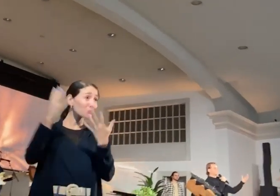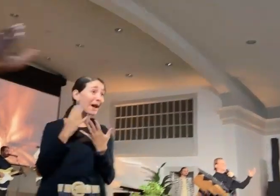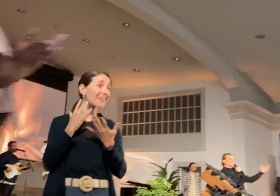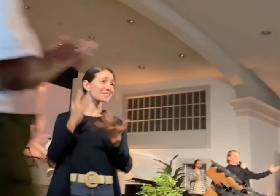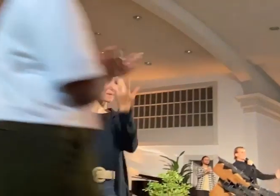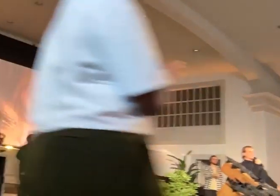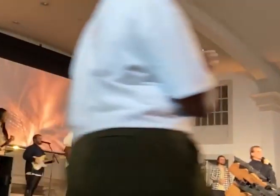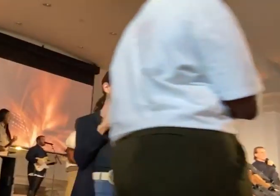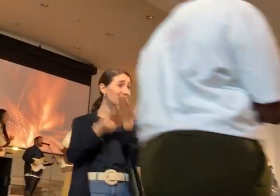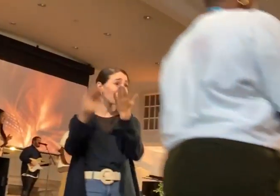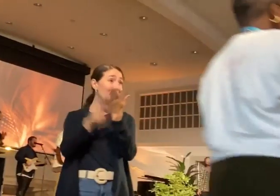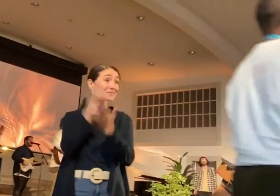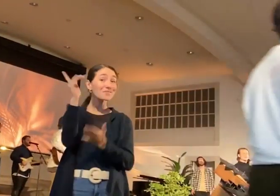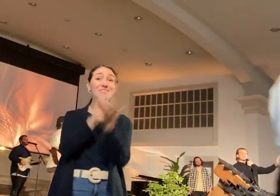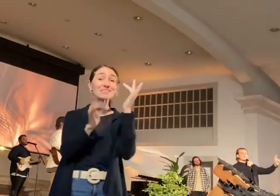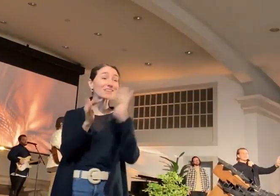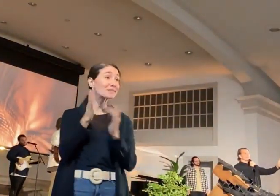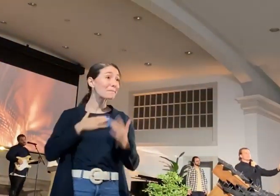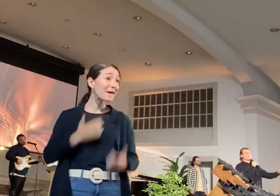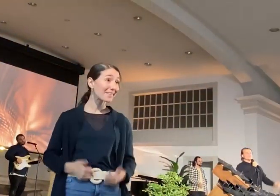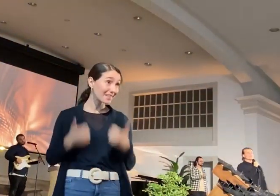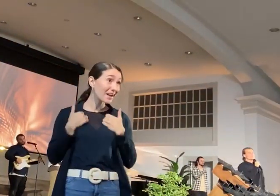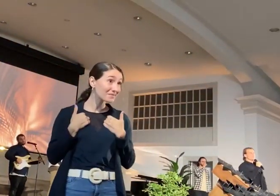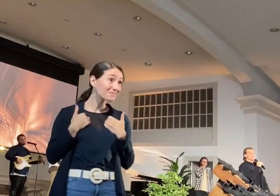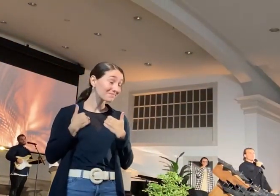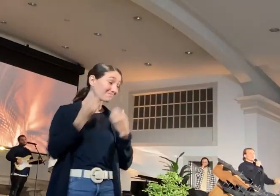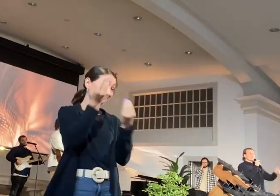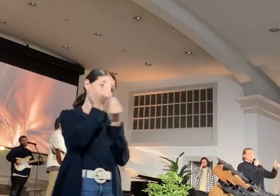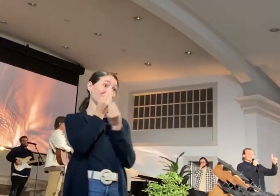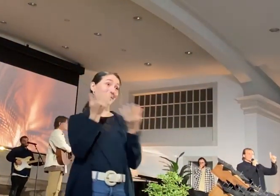mercy of Jesus. Guys, I'm going to tell you this.